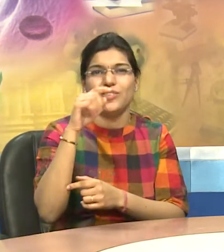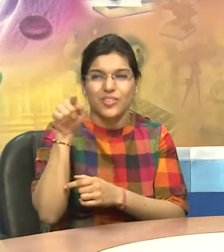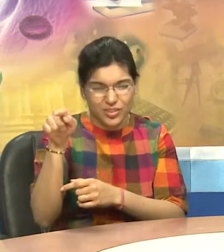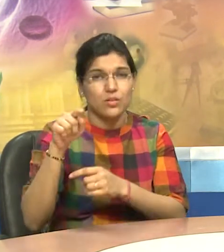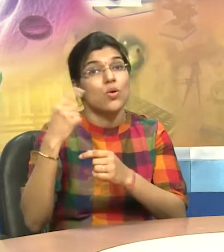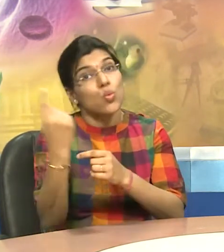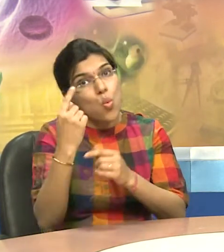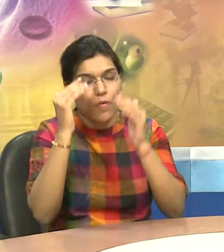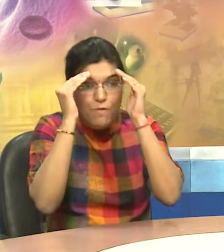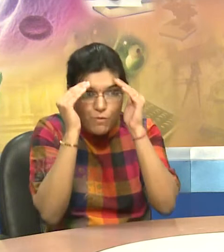research